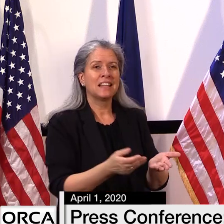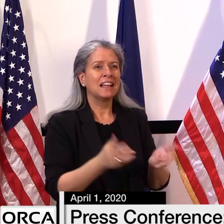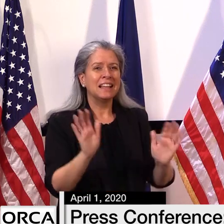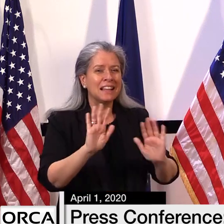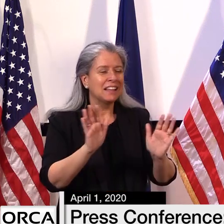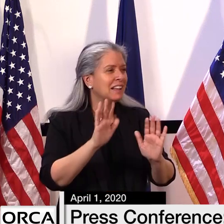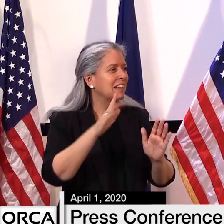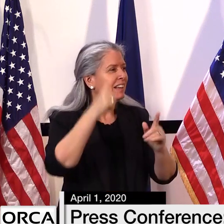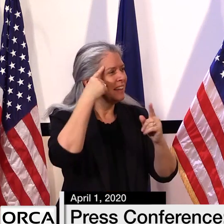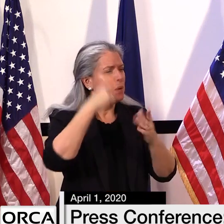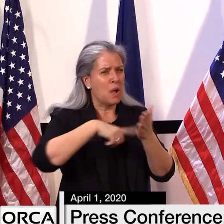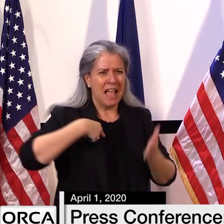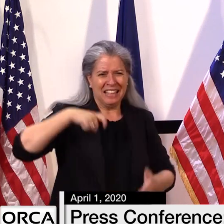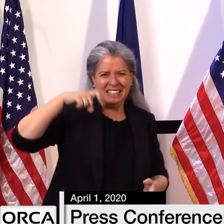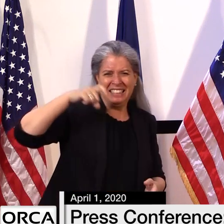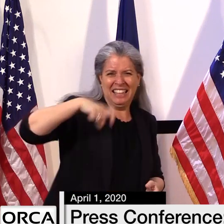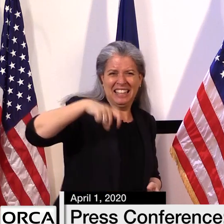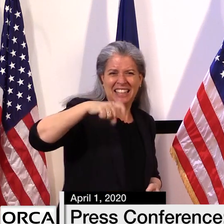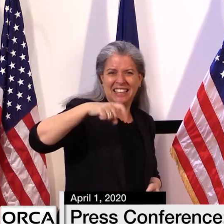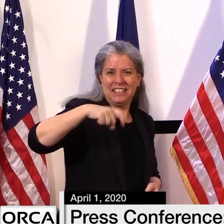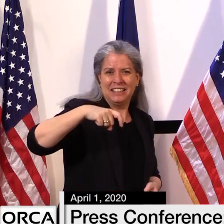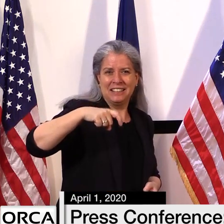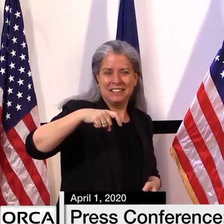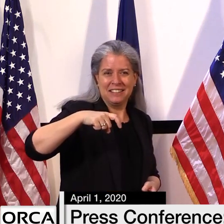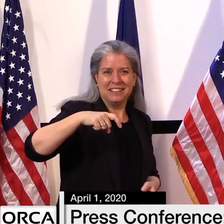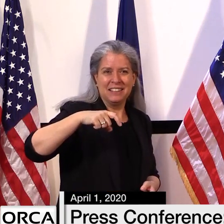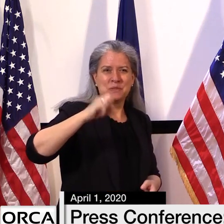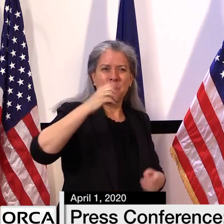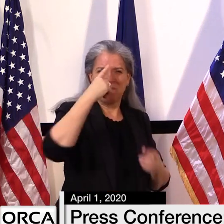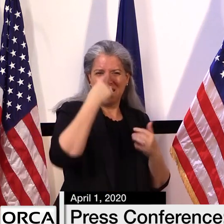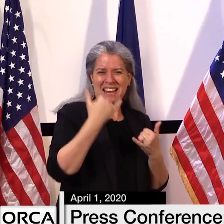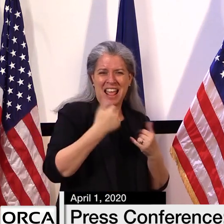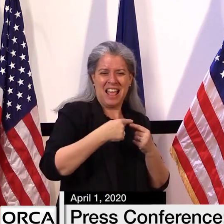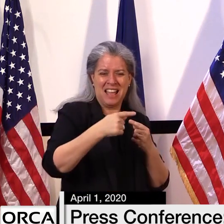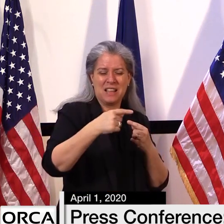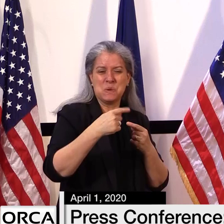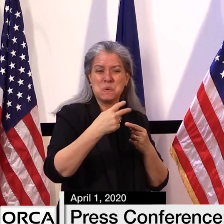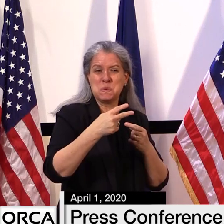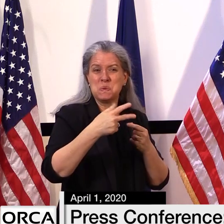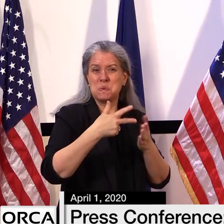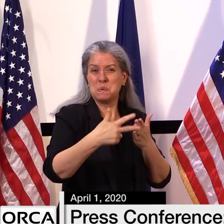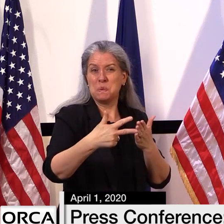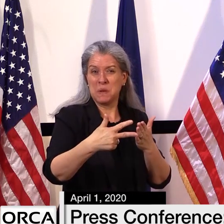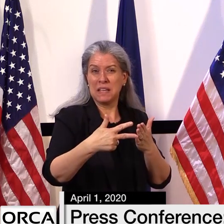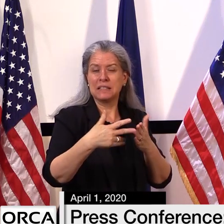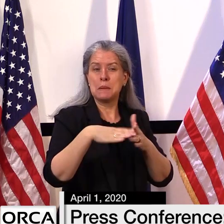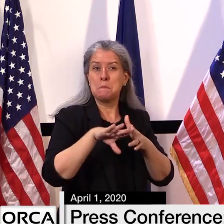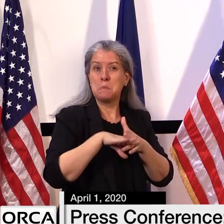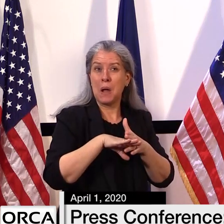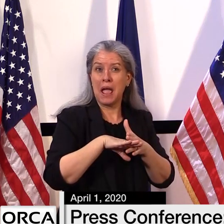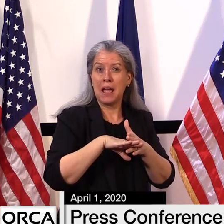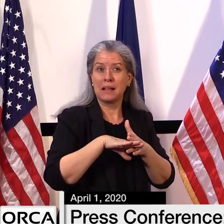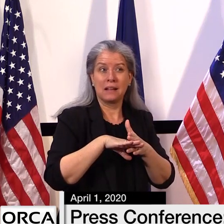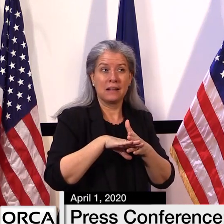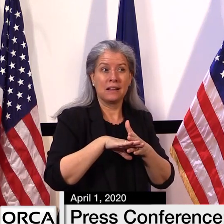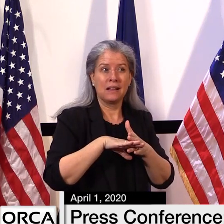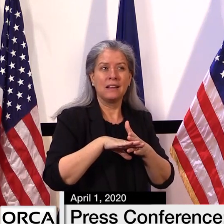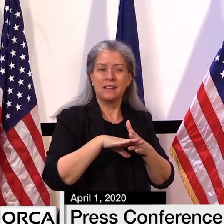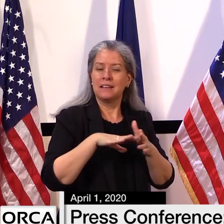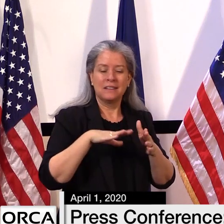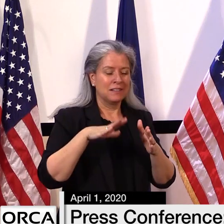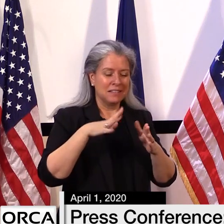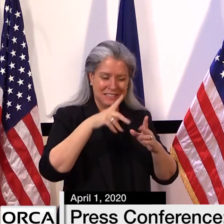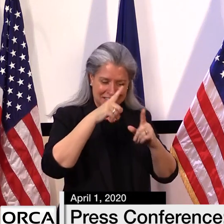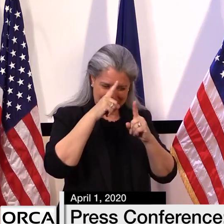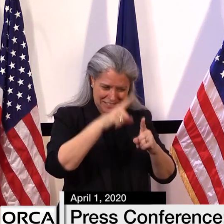in time. So if we can take this break over the next 2 to 3 weeks, we feel as though we'll get ahead of this. That's what been our